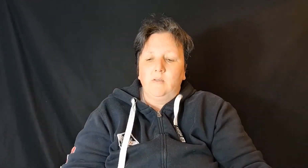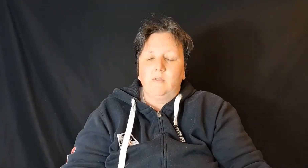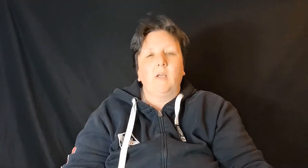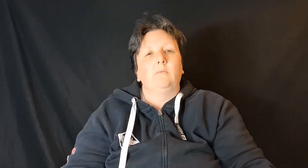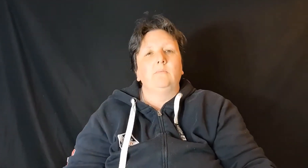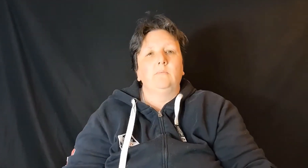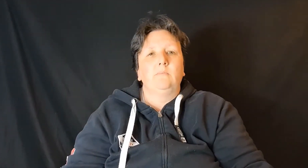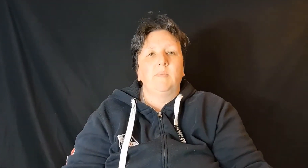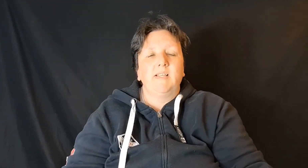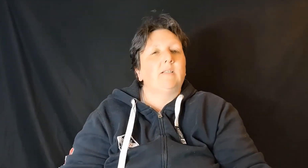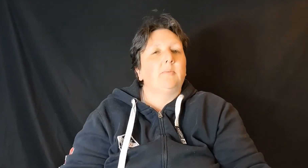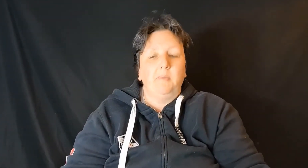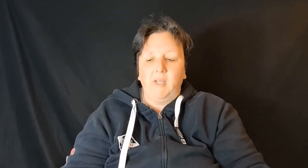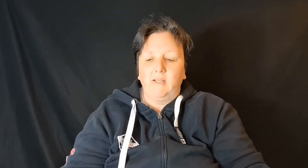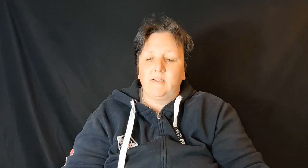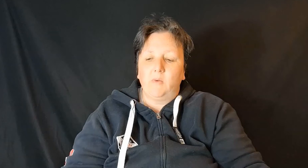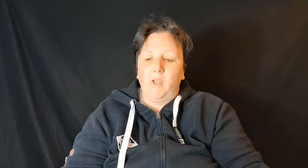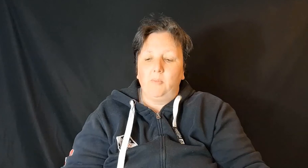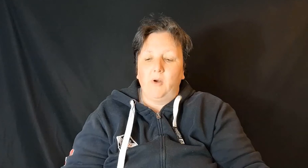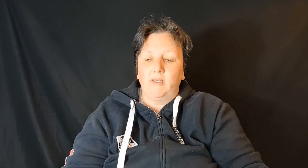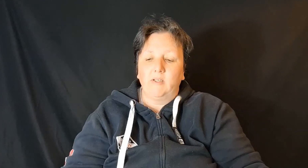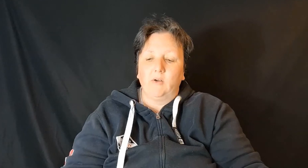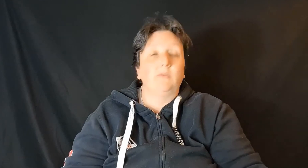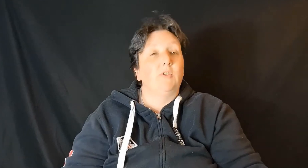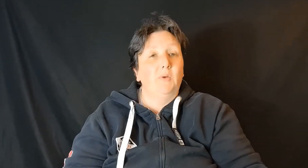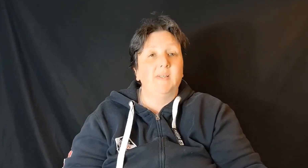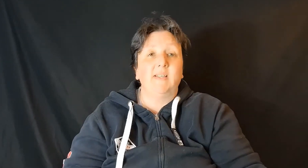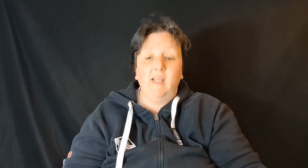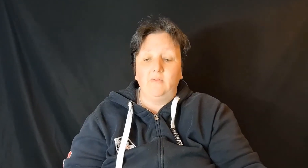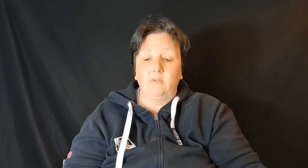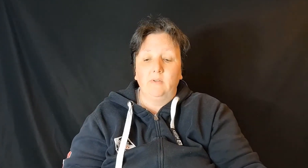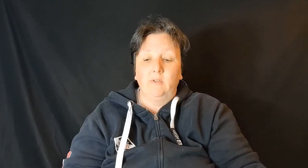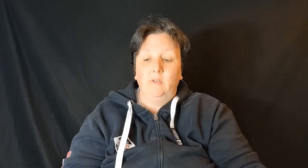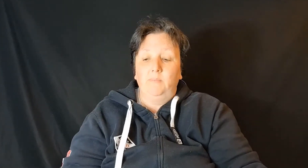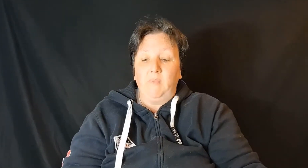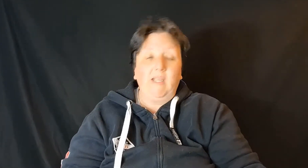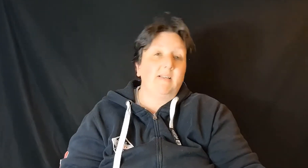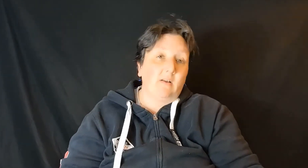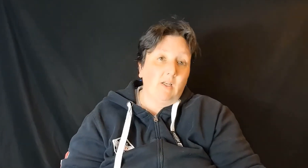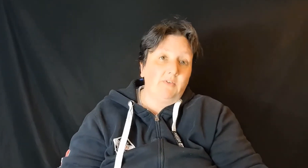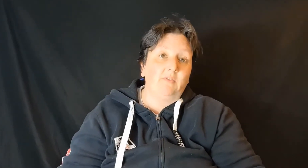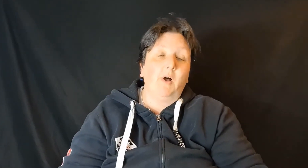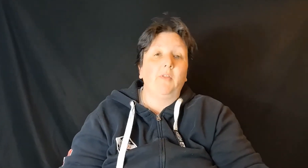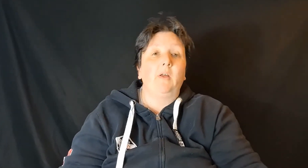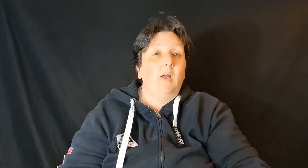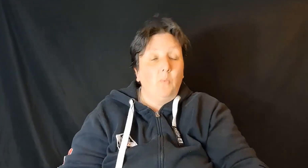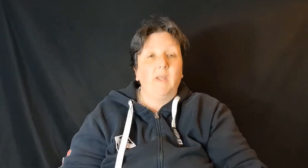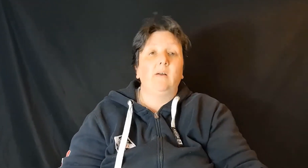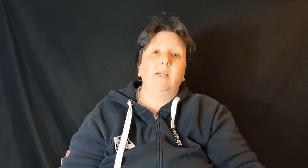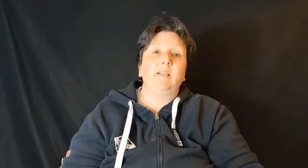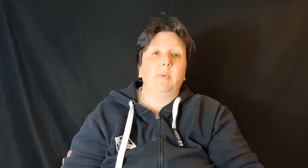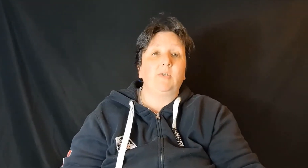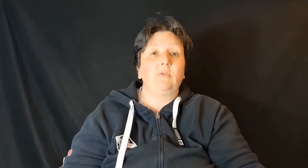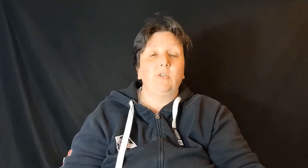So, this little bit means that we are praying to God who is in heaven. He is our loving Father and we are his special children.